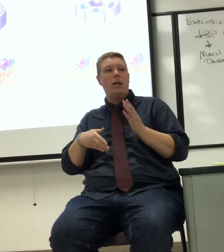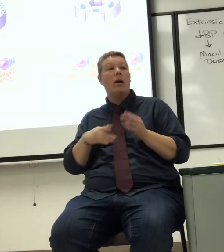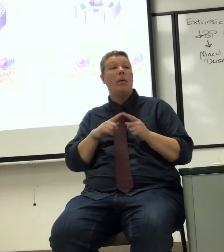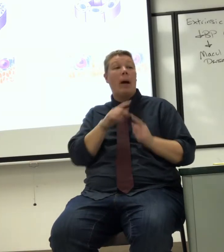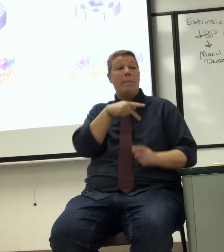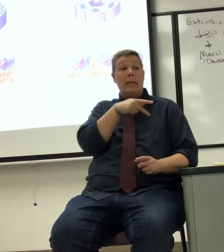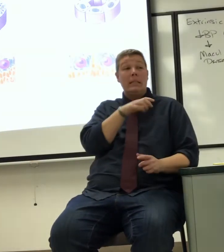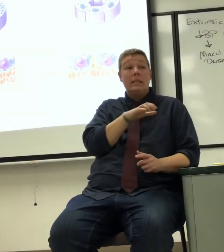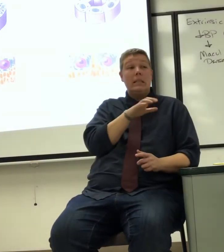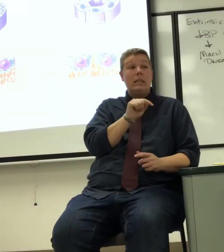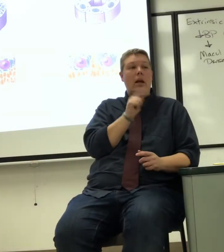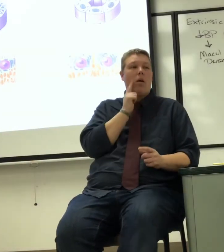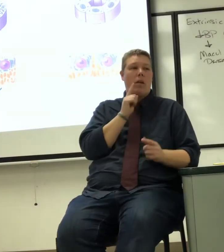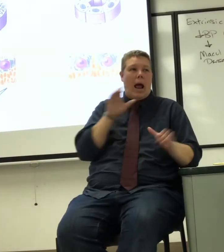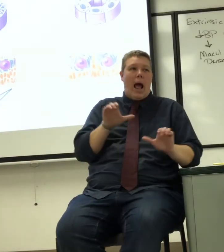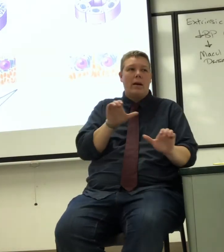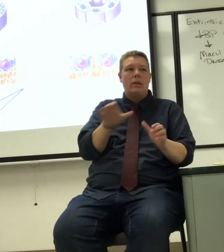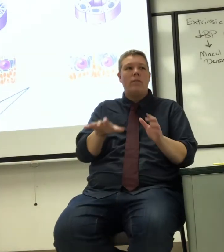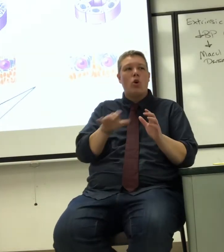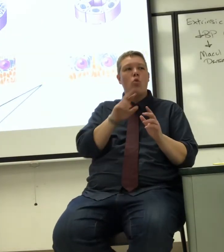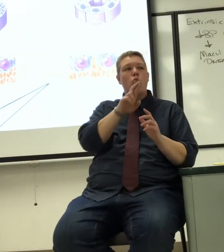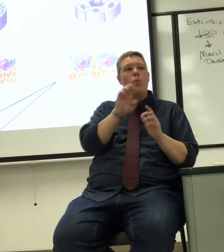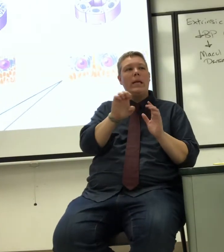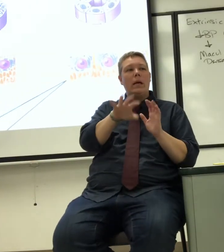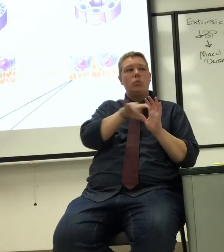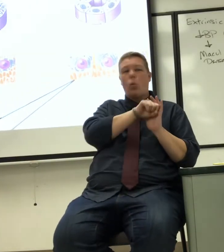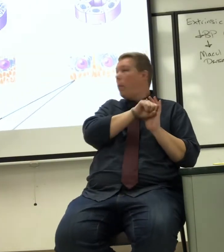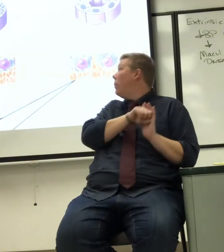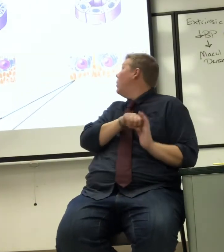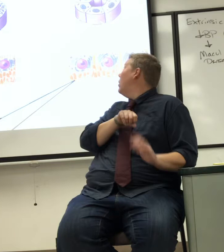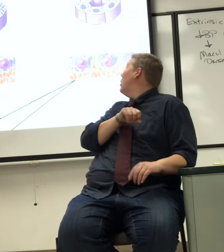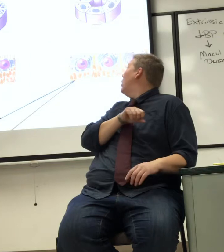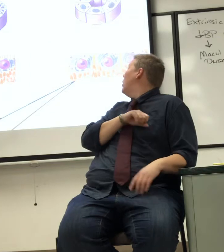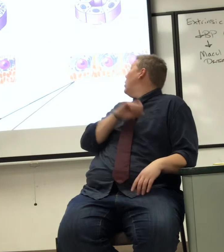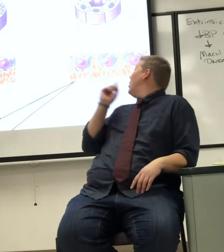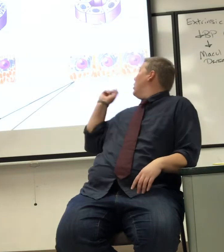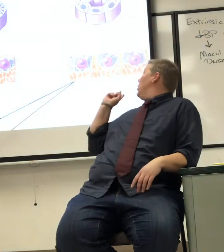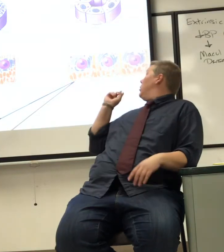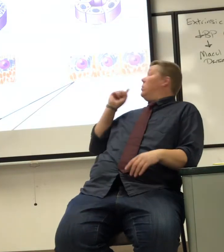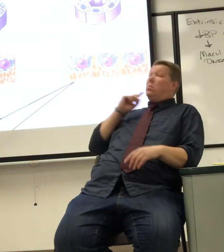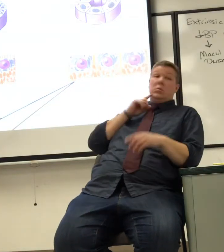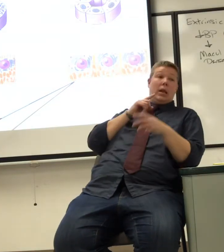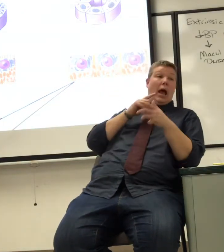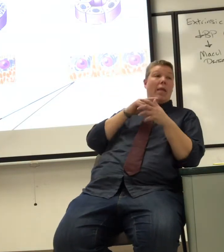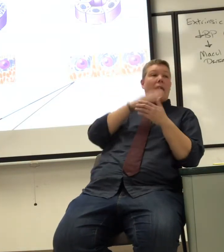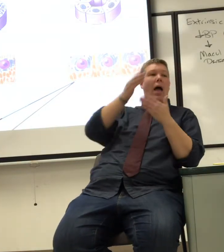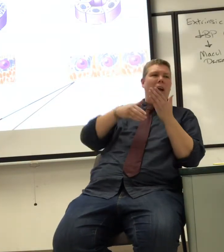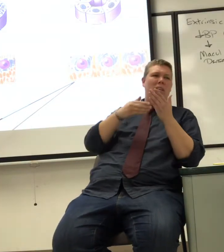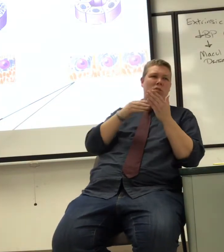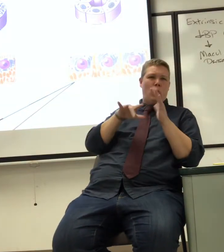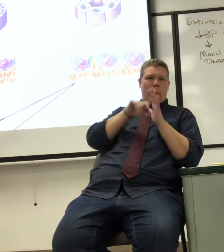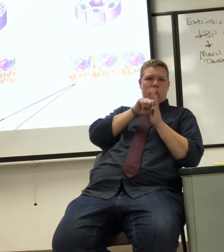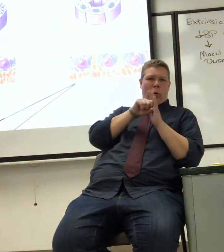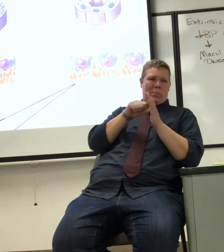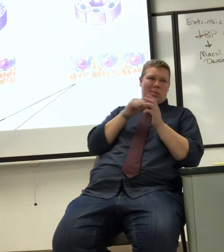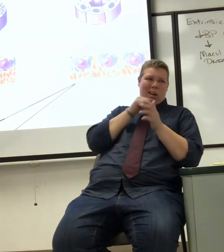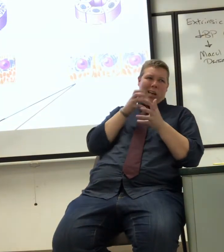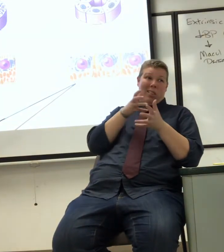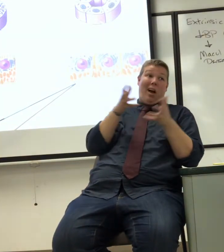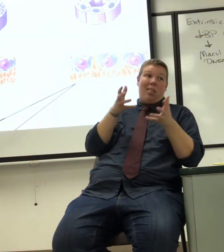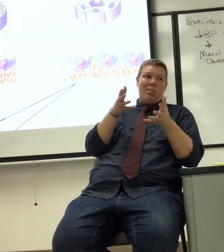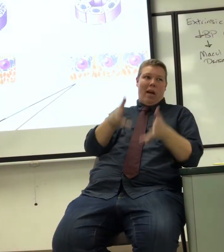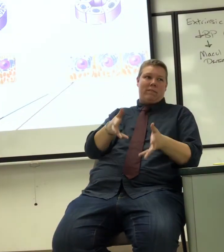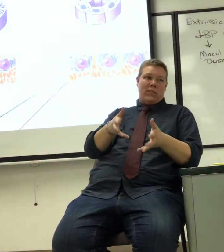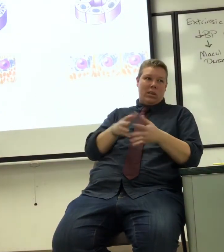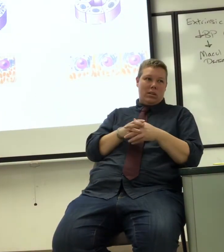most active reabsorbers. So by the time you get to the end, there's not much left to reabsorb, and the cells reflect that. There's not as much cytoplasm. They don't have as much